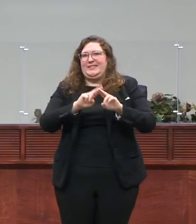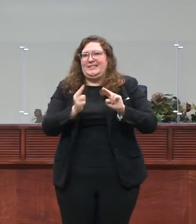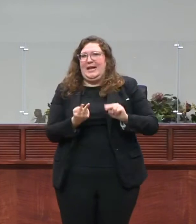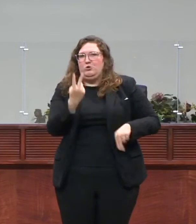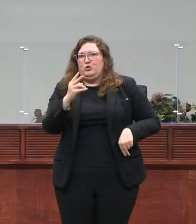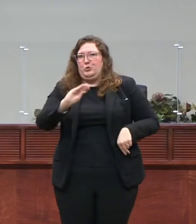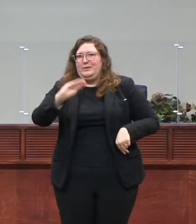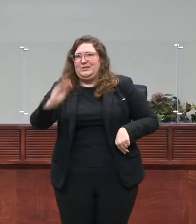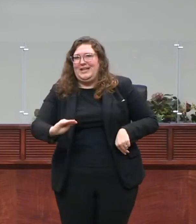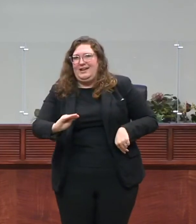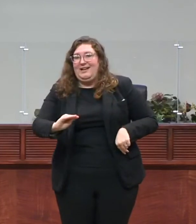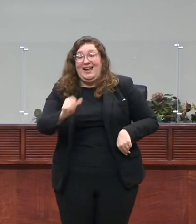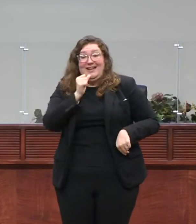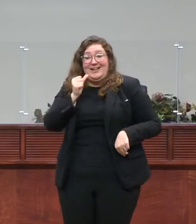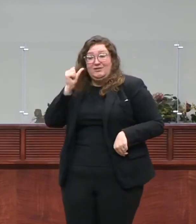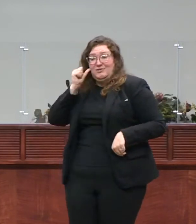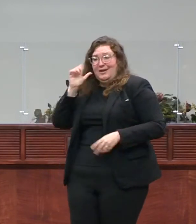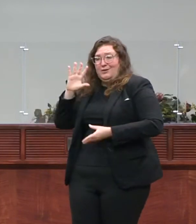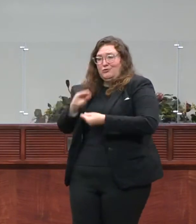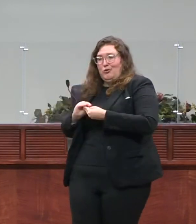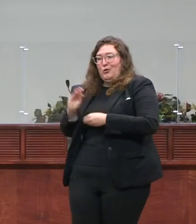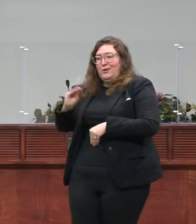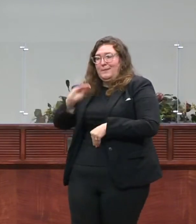was 14.01.